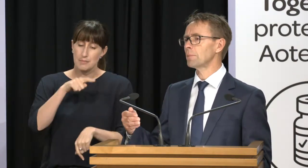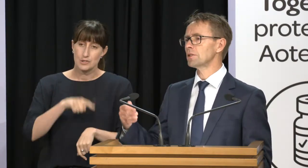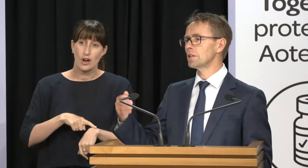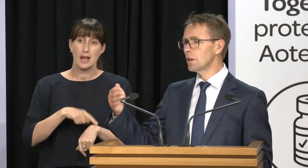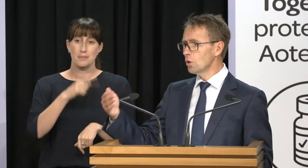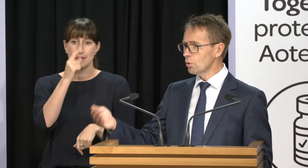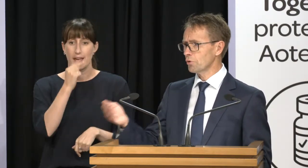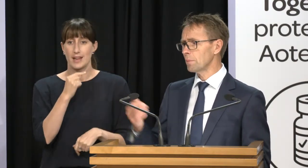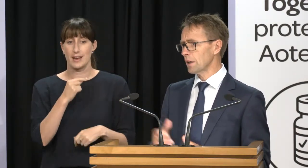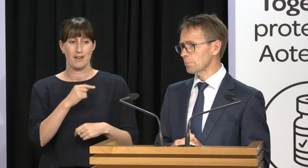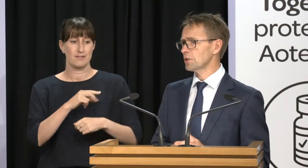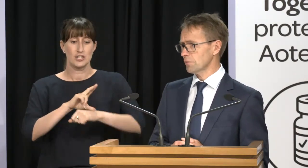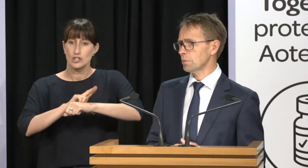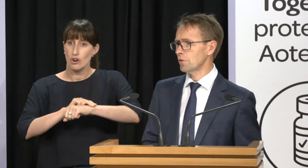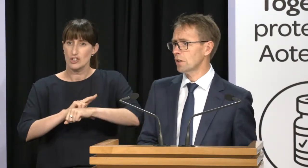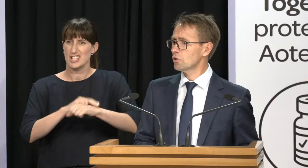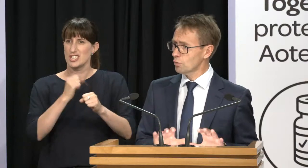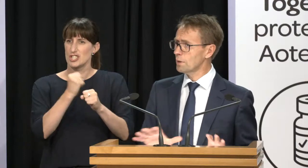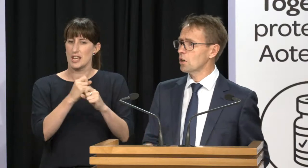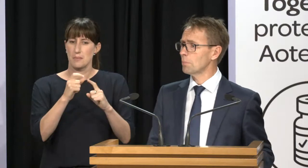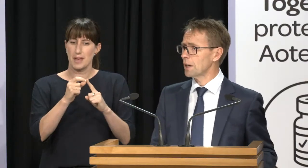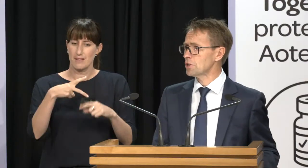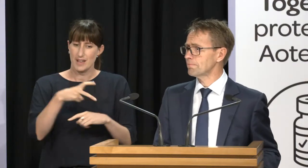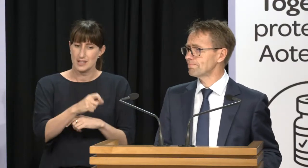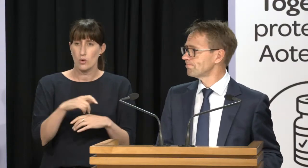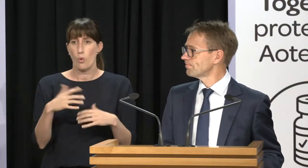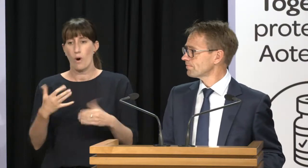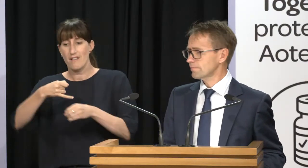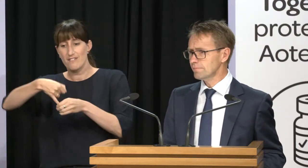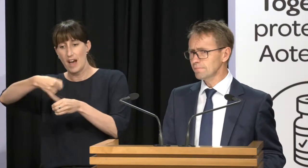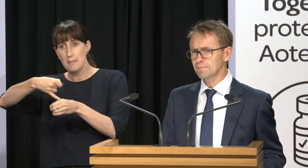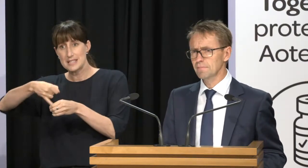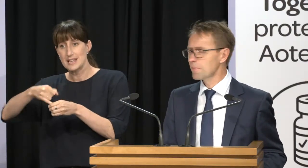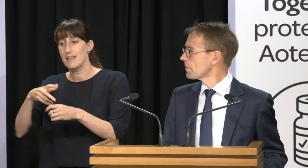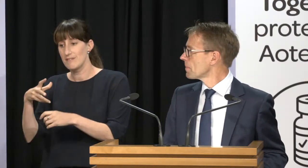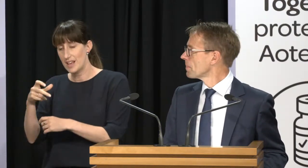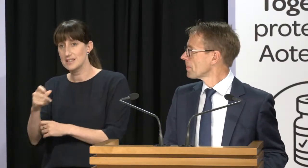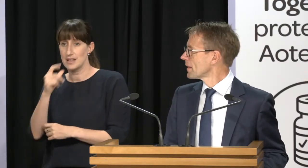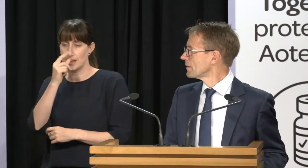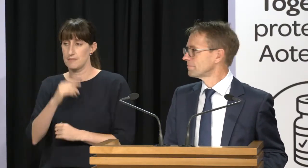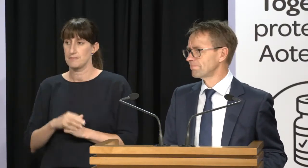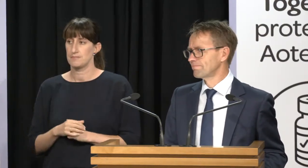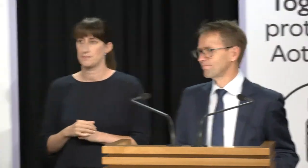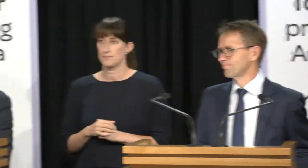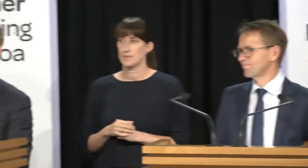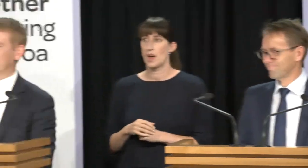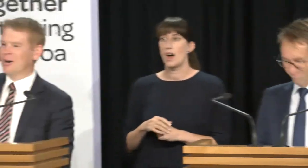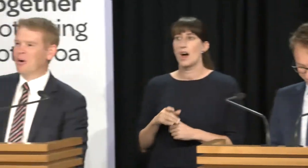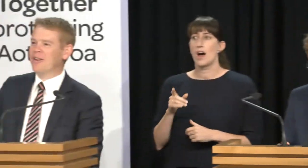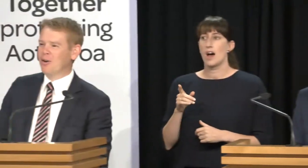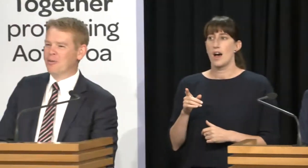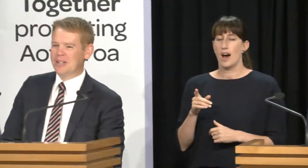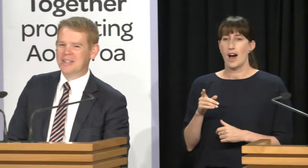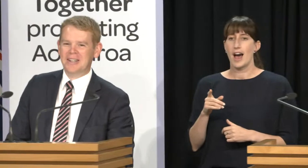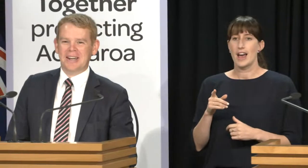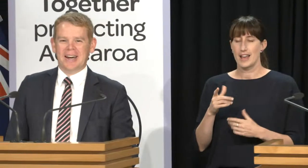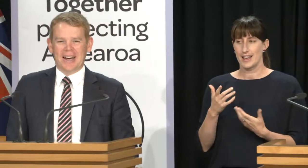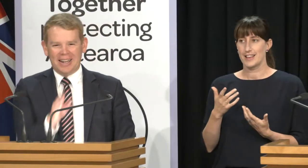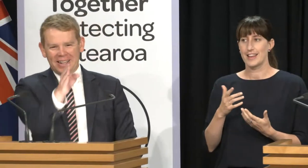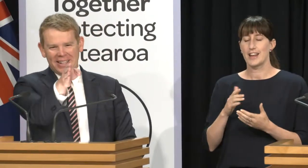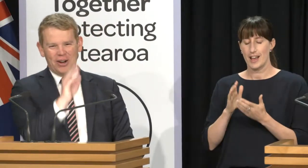be at pharmacy or through Māori and Pacific providers. So it will be a combination. But I can assure you the youngs won't be disadvantaged by the